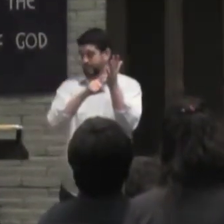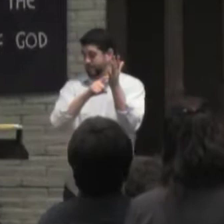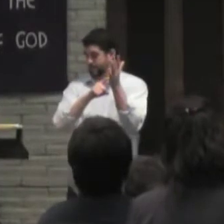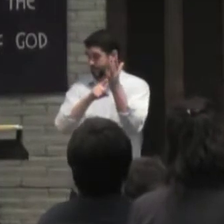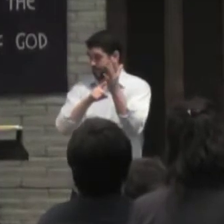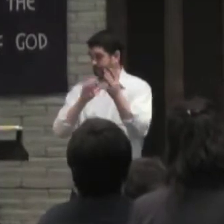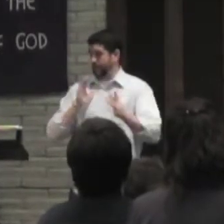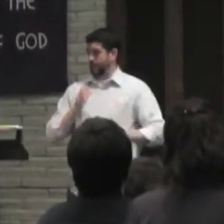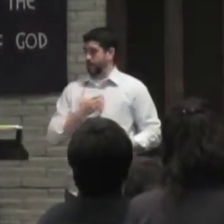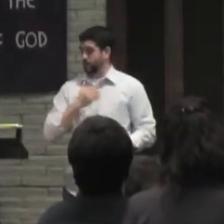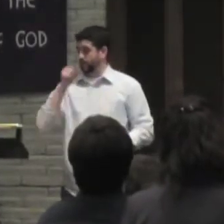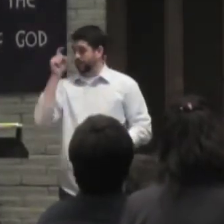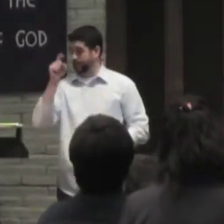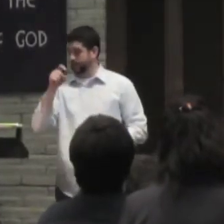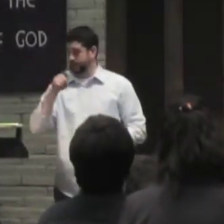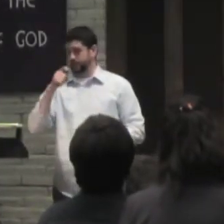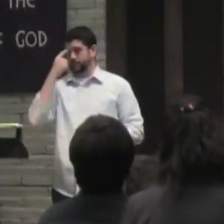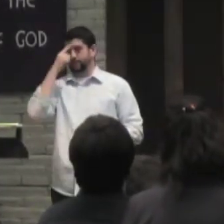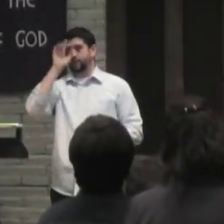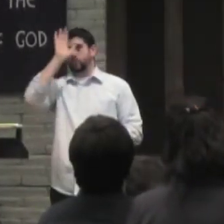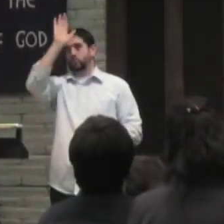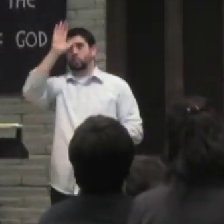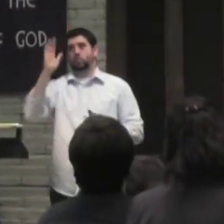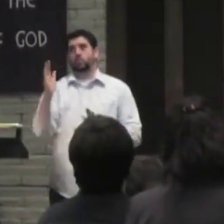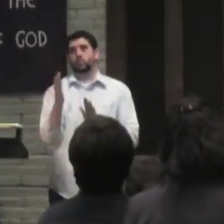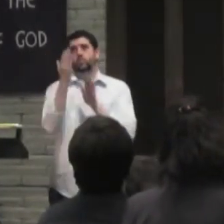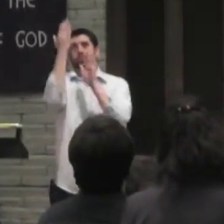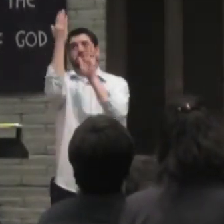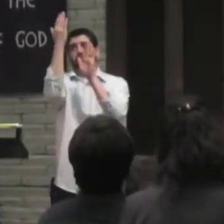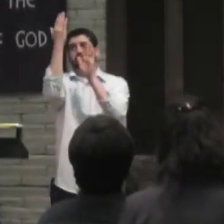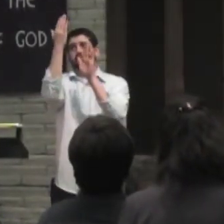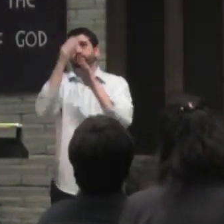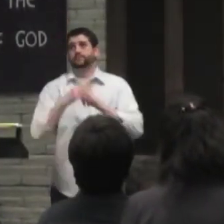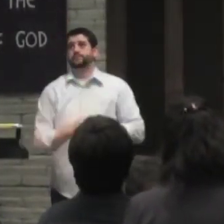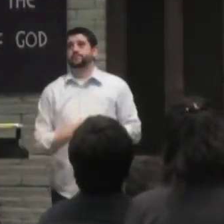recognize our need for your presence.